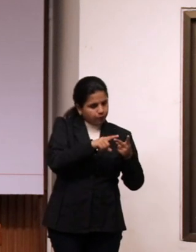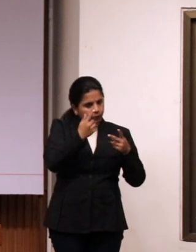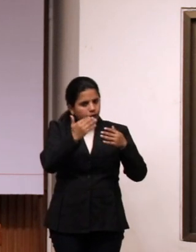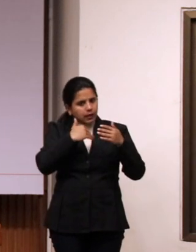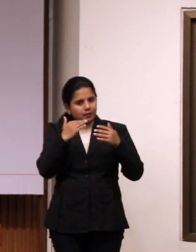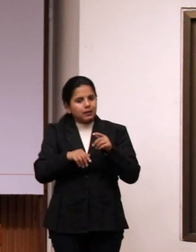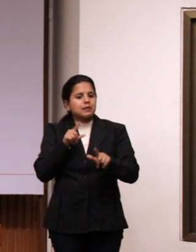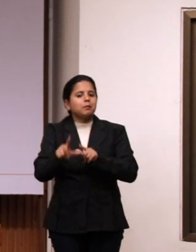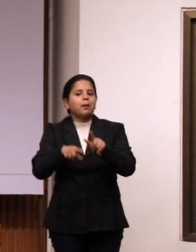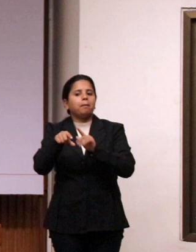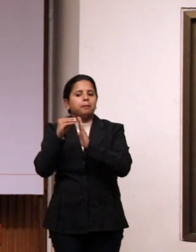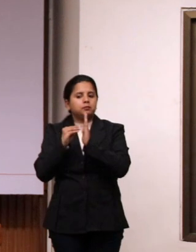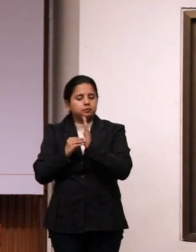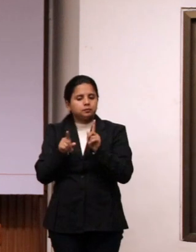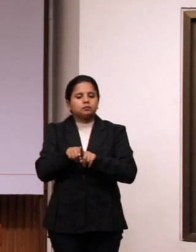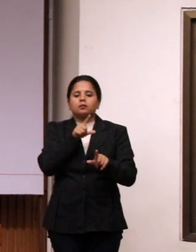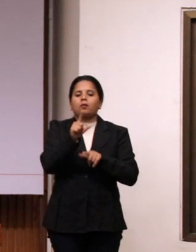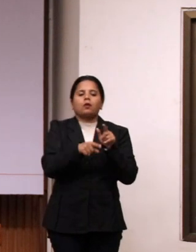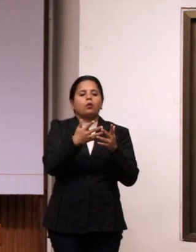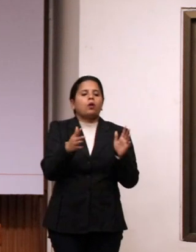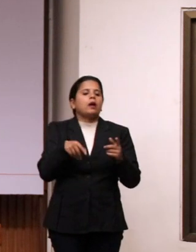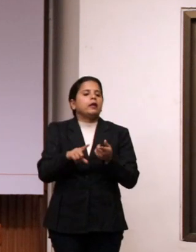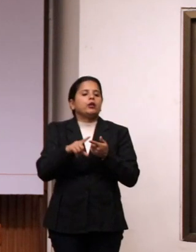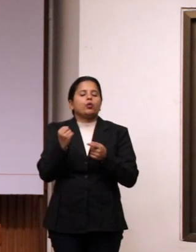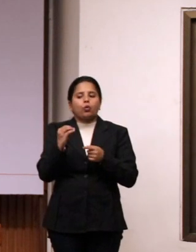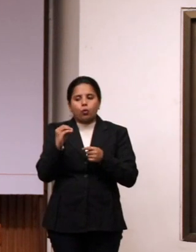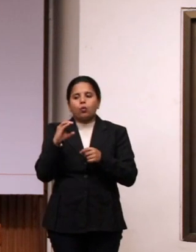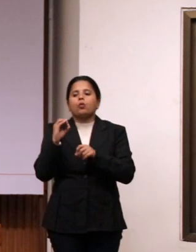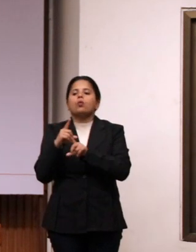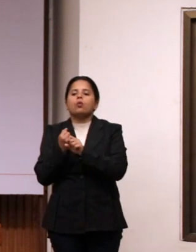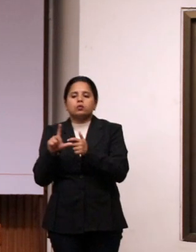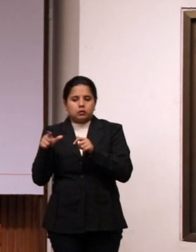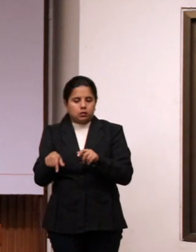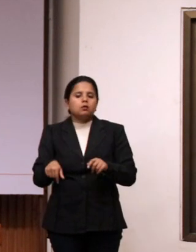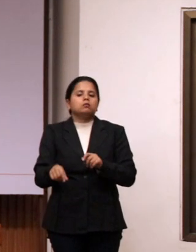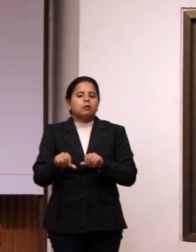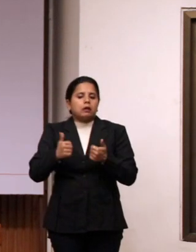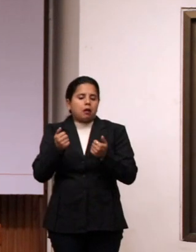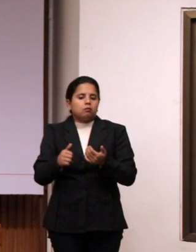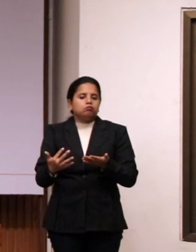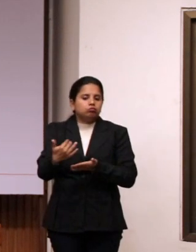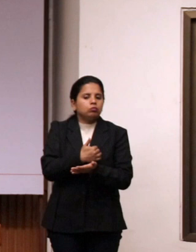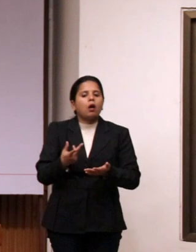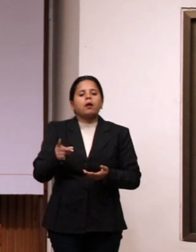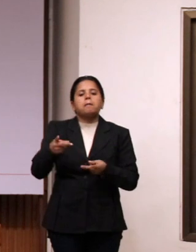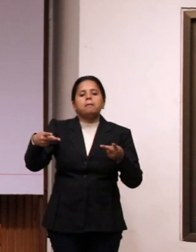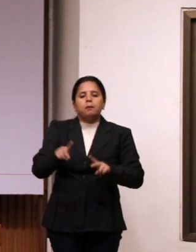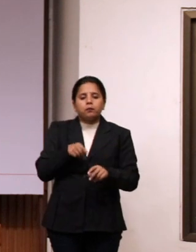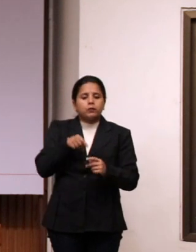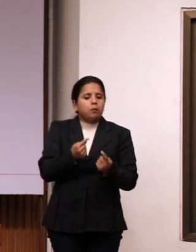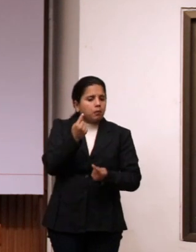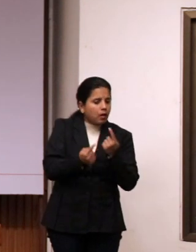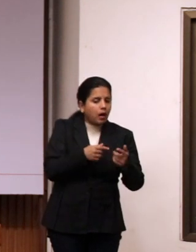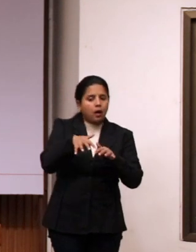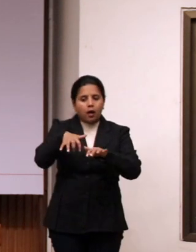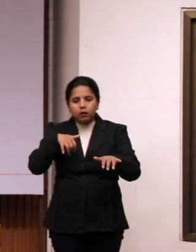this. And that way you proceed in ecological restoration, then you reach to an, what you call, functional ecosystem, where plant and animal